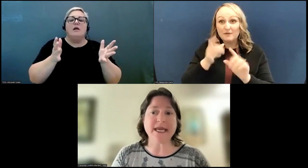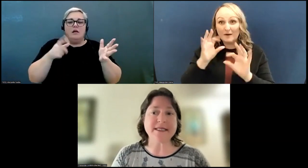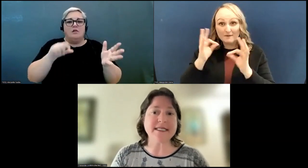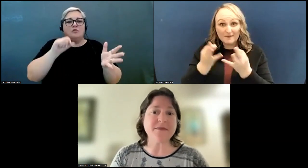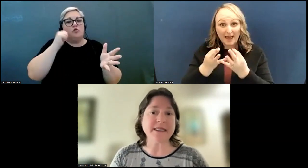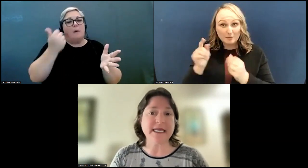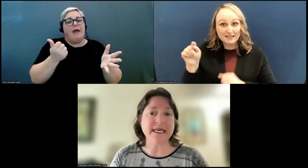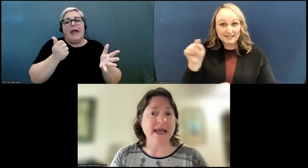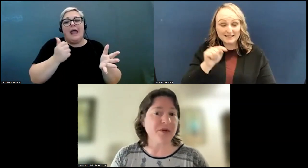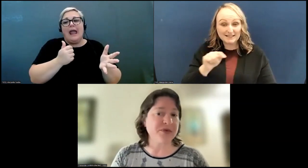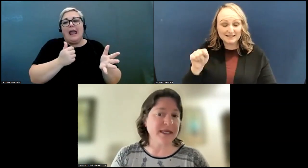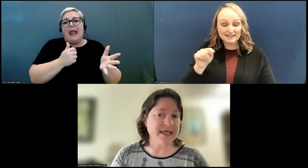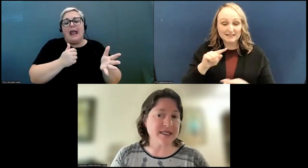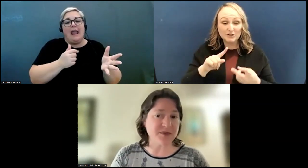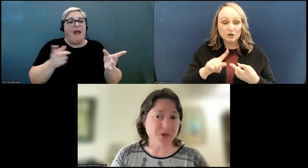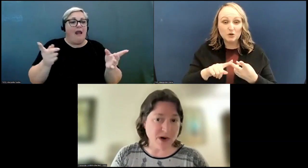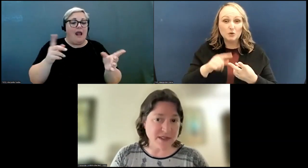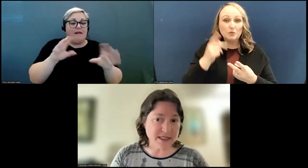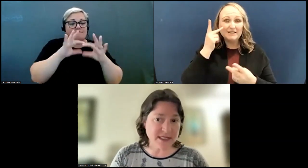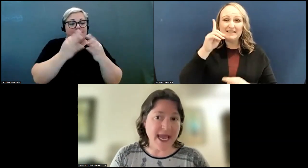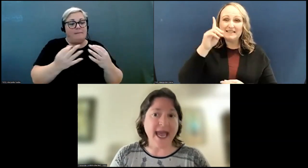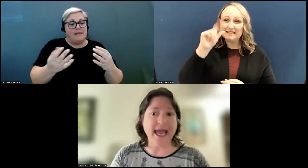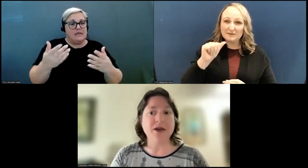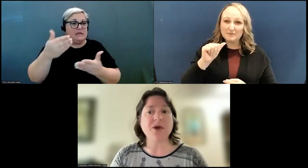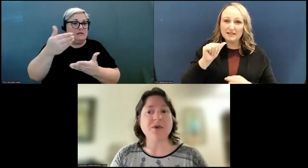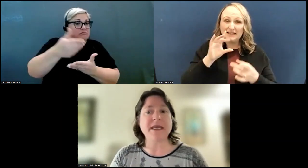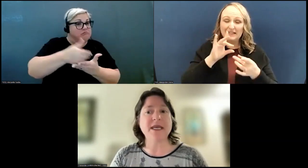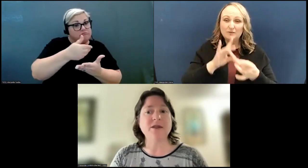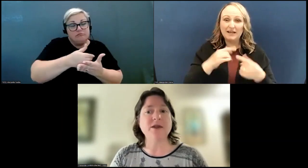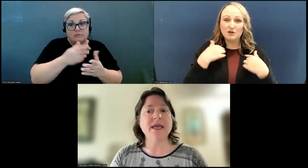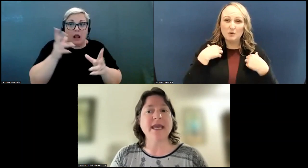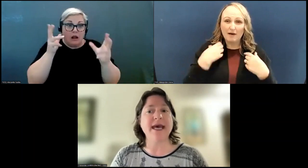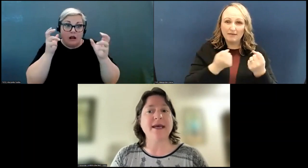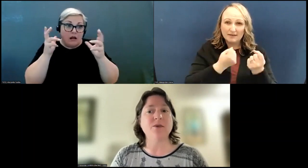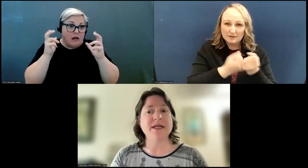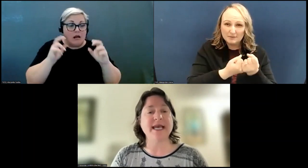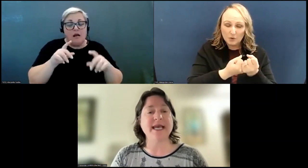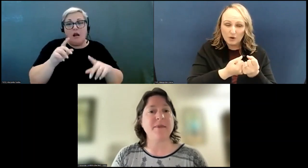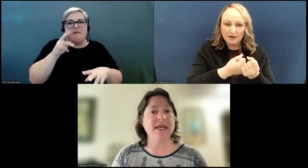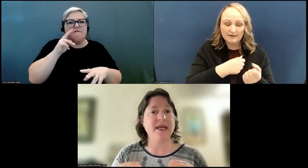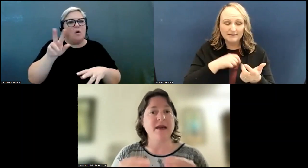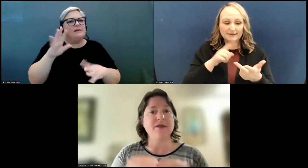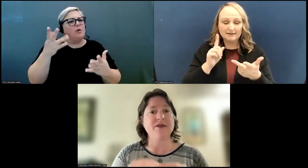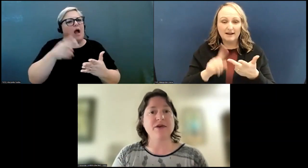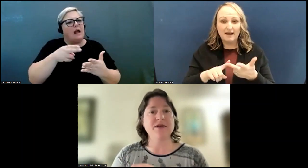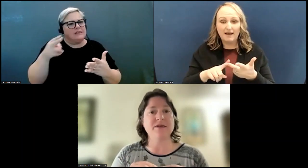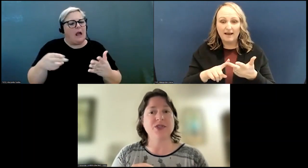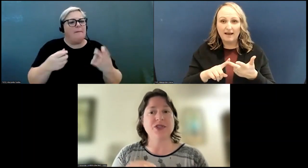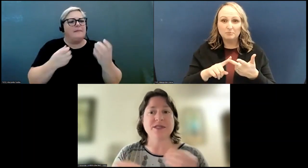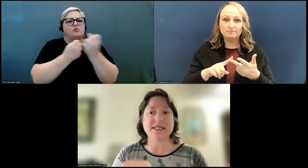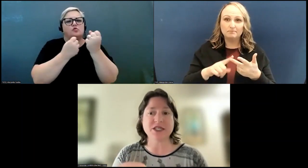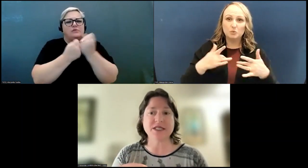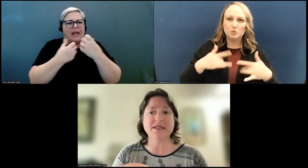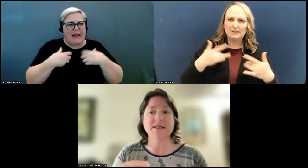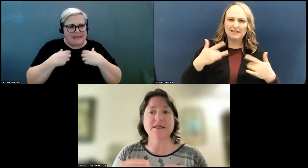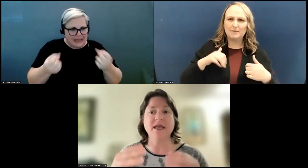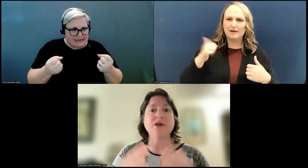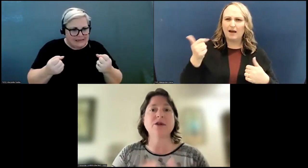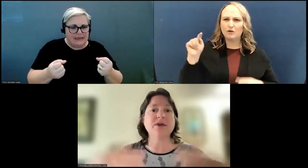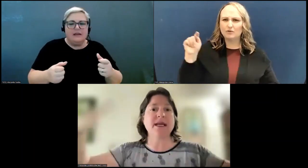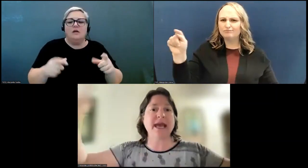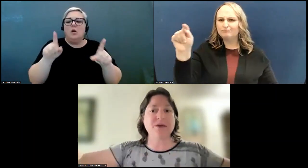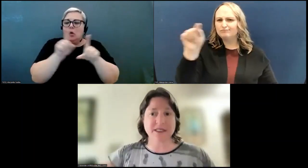will look at disability and health-related supports, and we'll be looking at what's happening in other